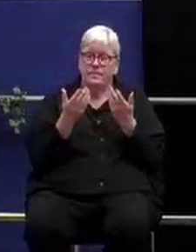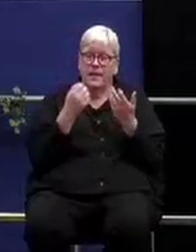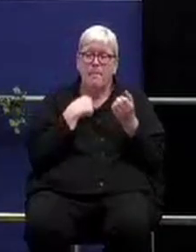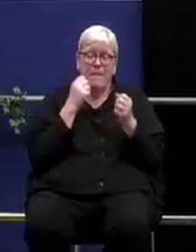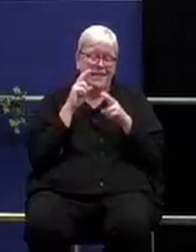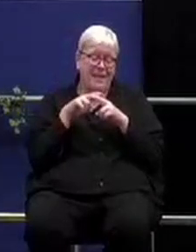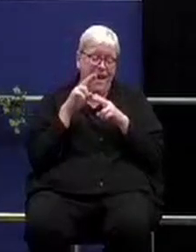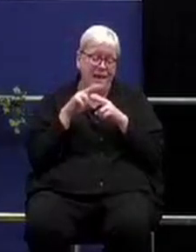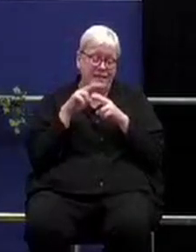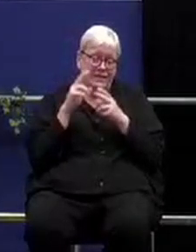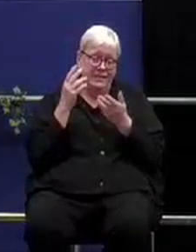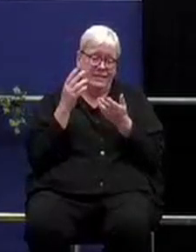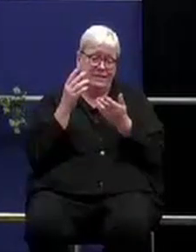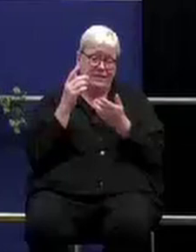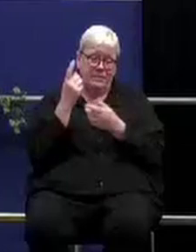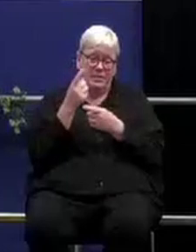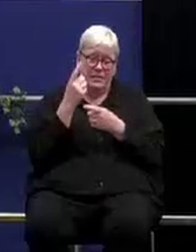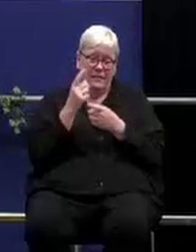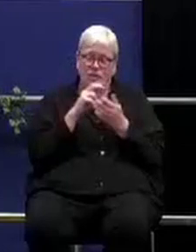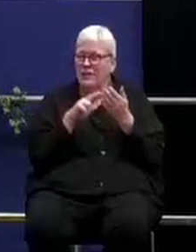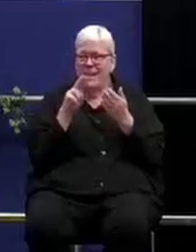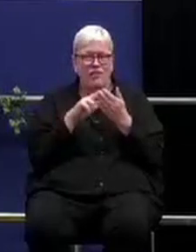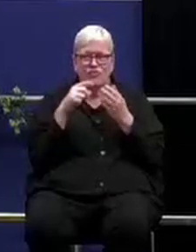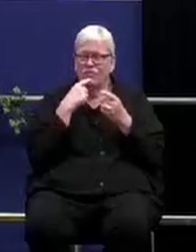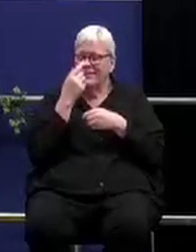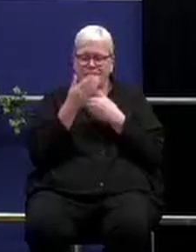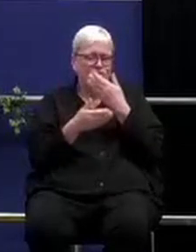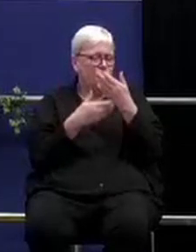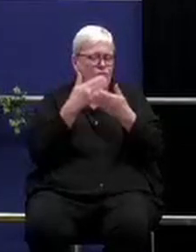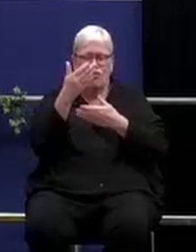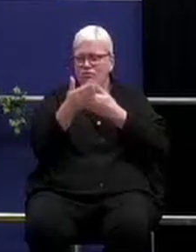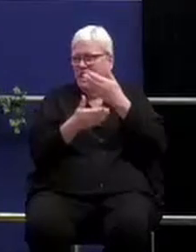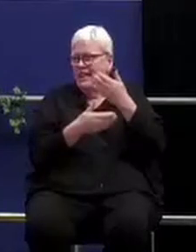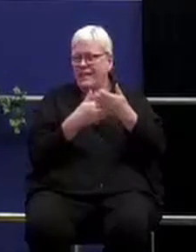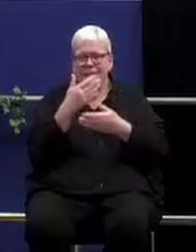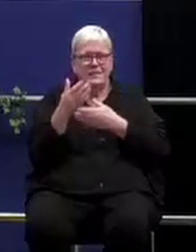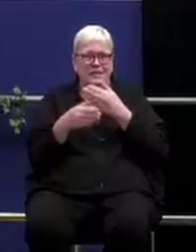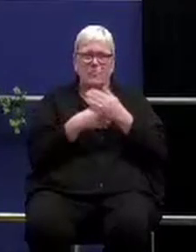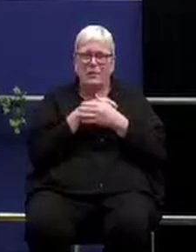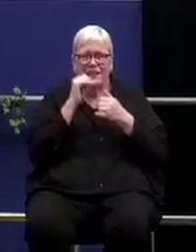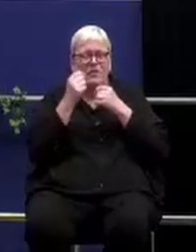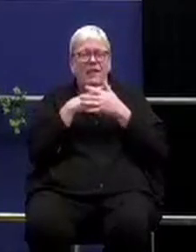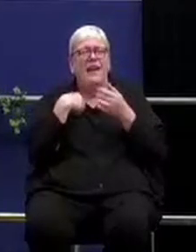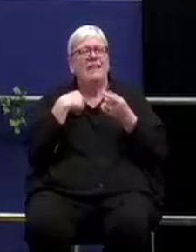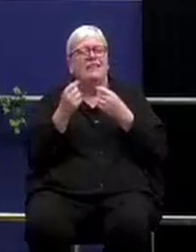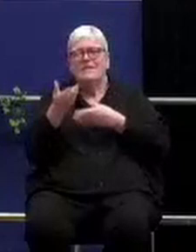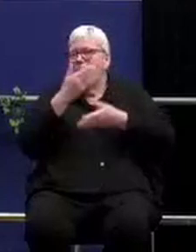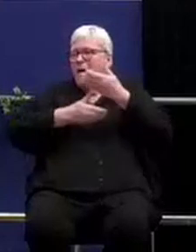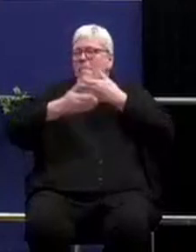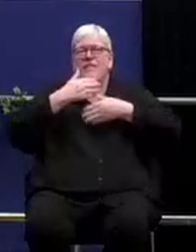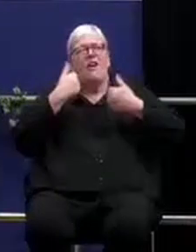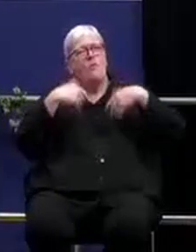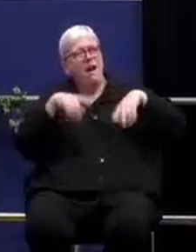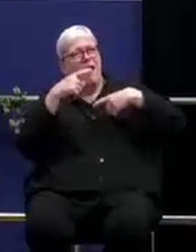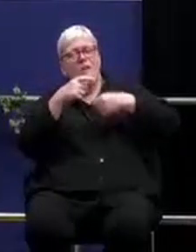dad. He's not a natural storyteller, but he'll occasionally come out with this amazing little nugget, and I'm like, can I use that? And